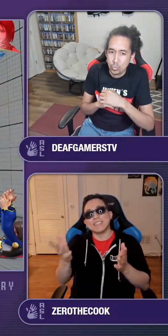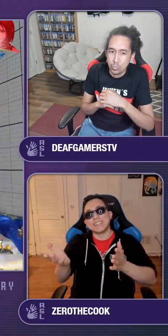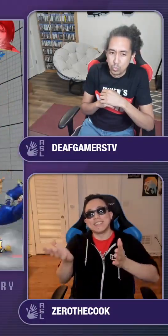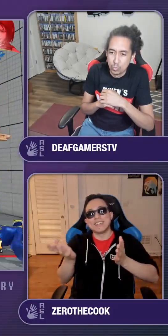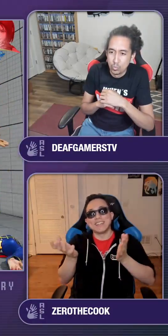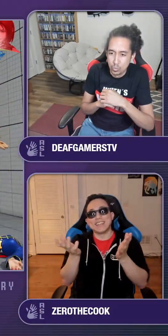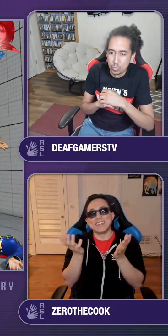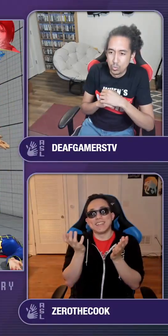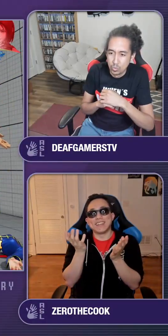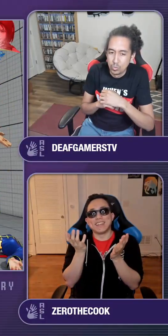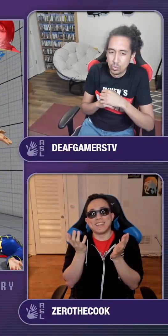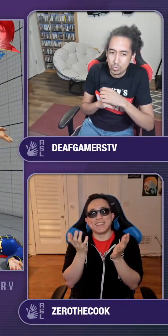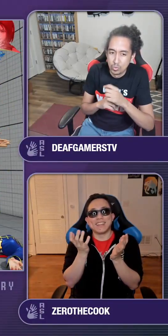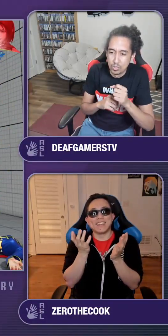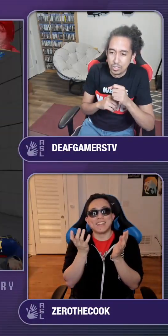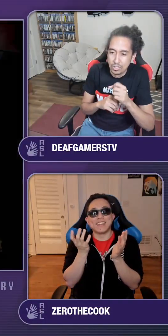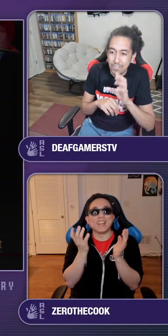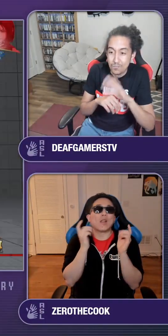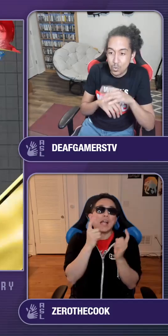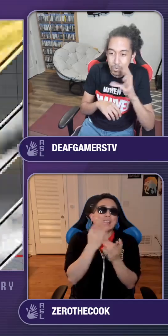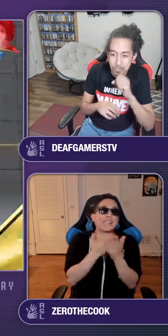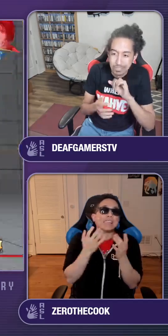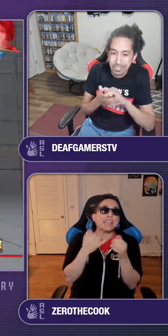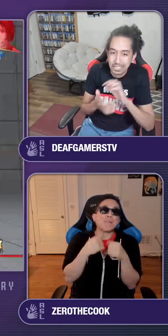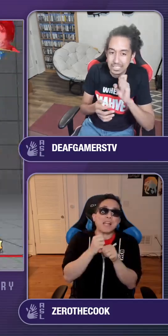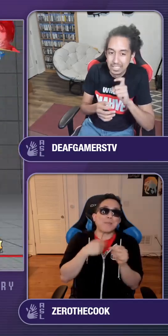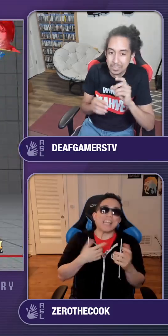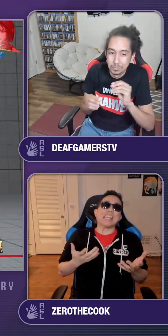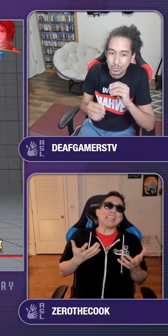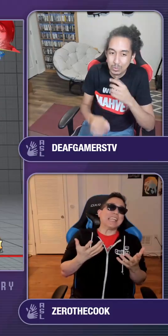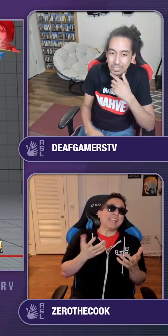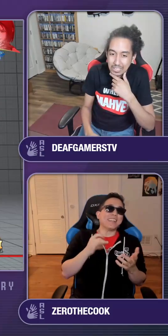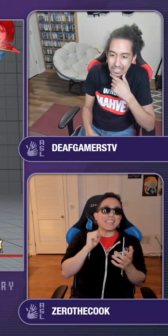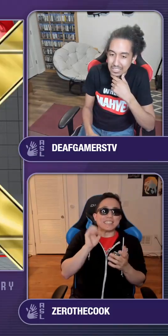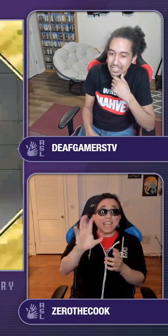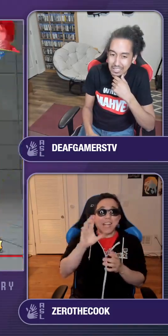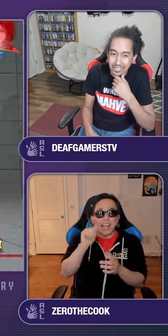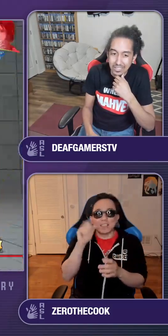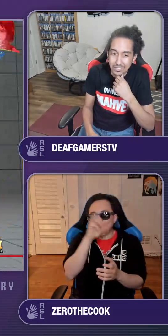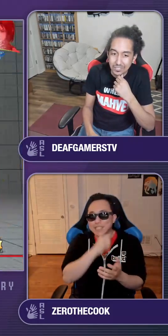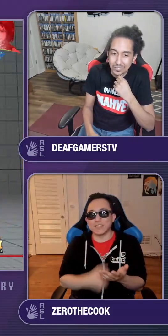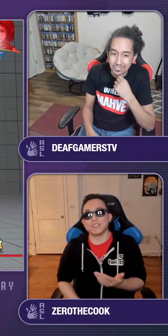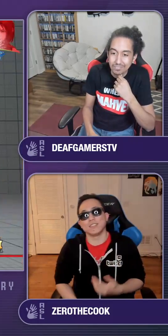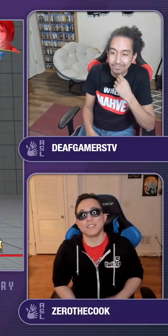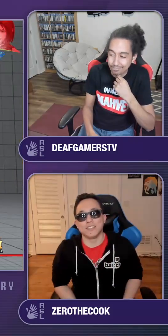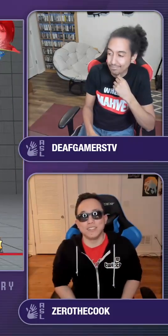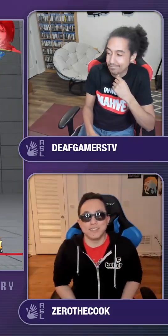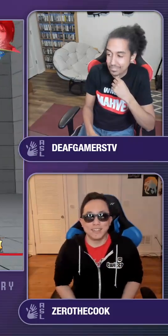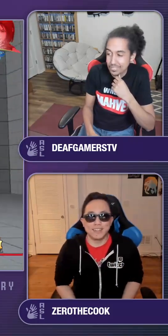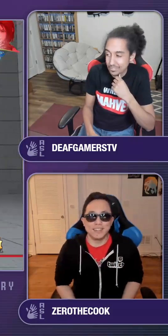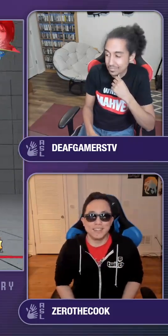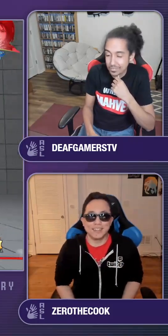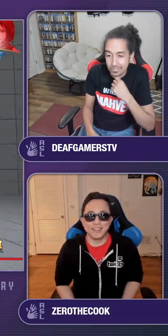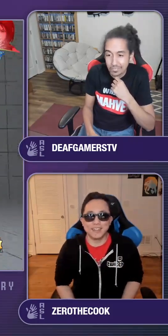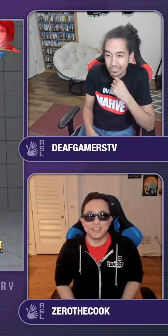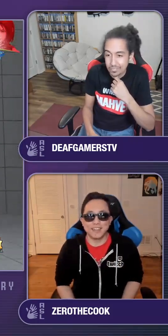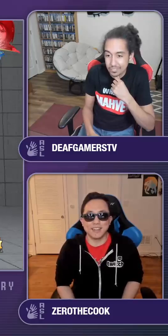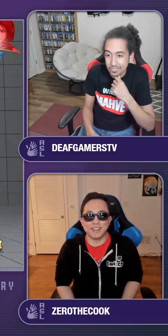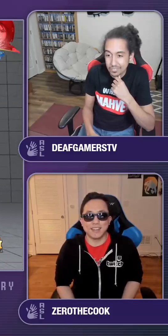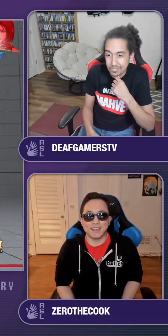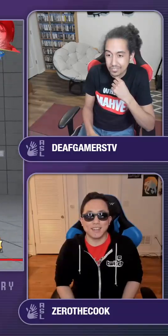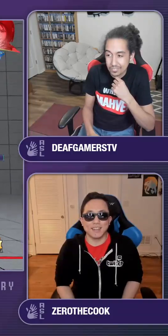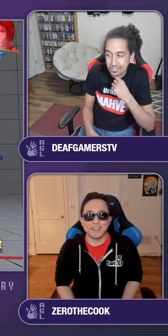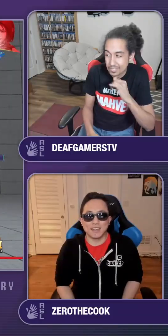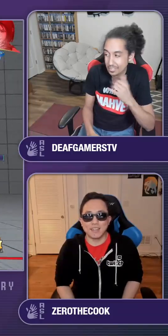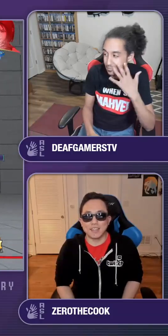go. Counter hit Yes. confirmation for Metro M's going to be able to tie it up. Jazdero didn't spend a single cent of his meter here, so